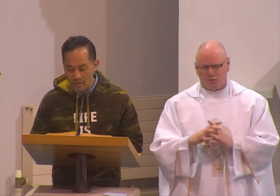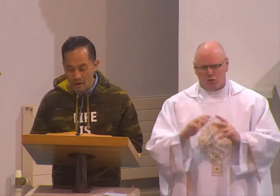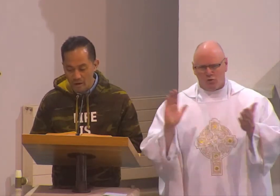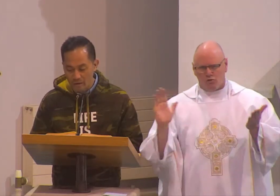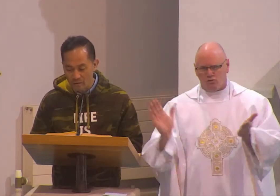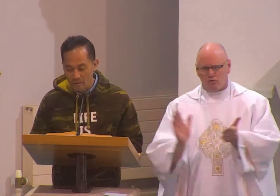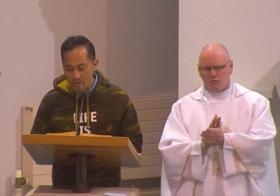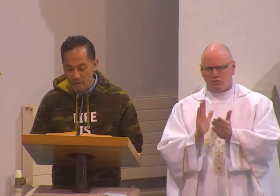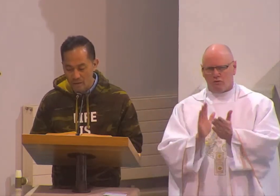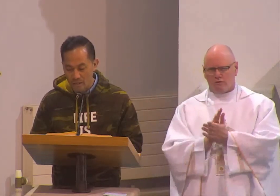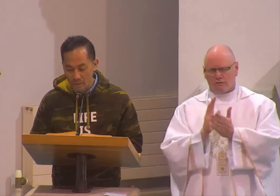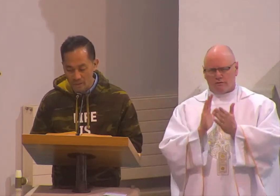town as a result.